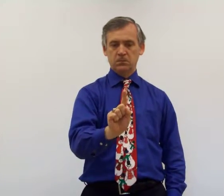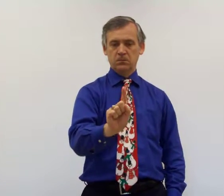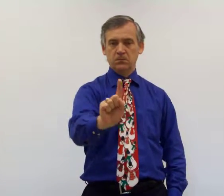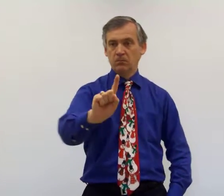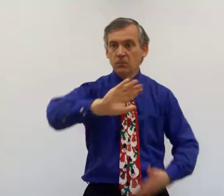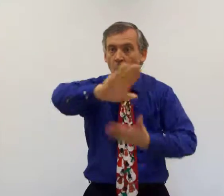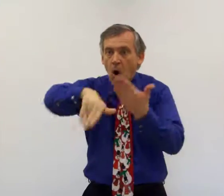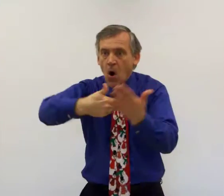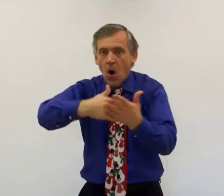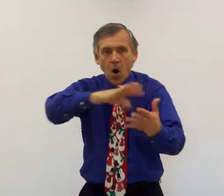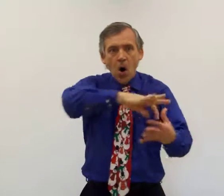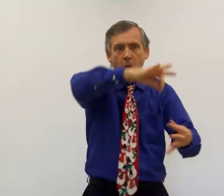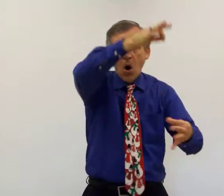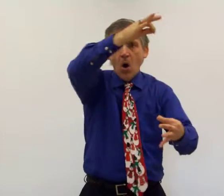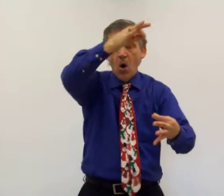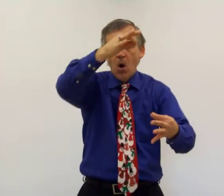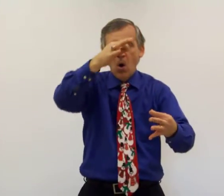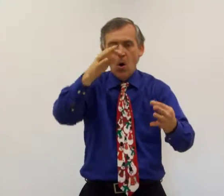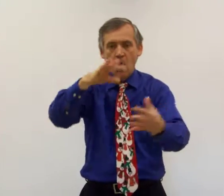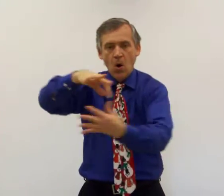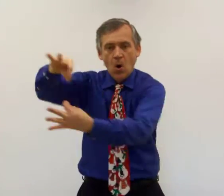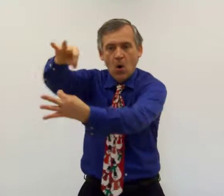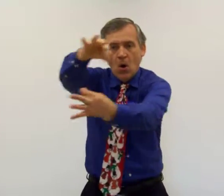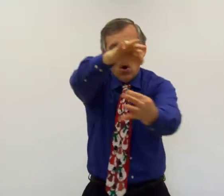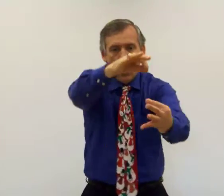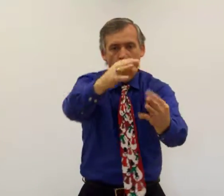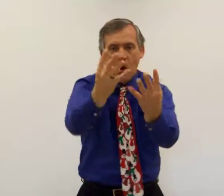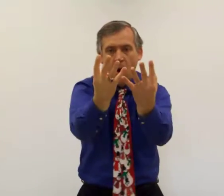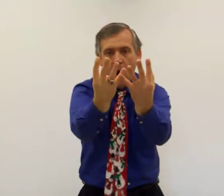ghosts made way for him to pass.